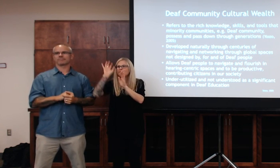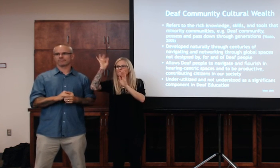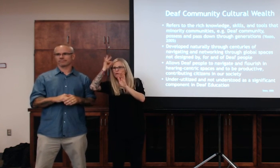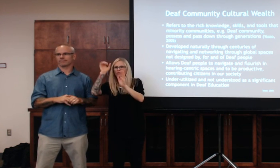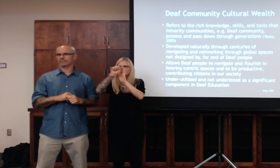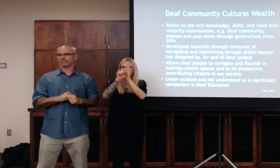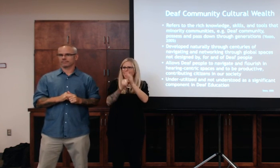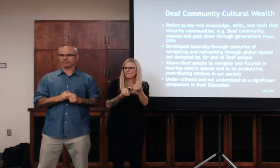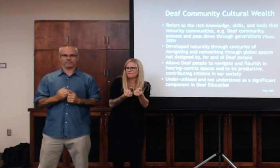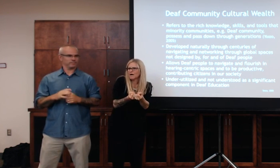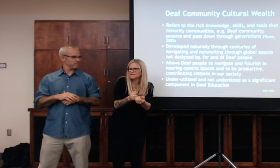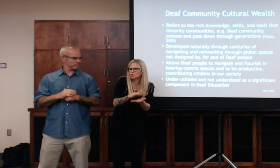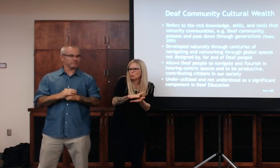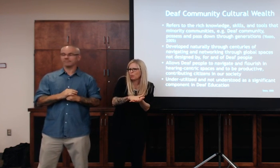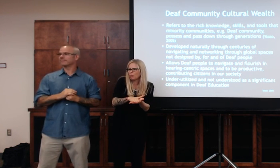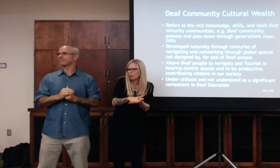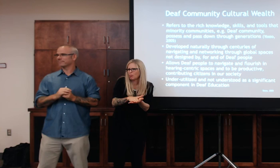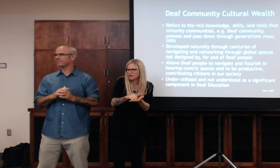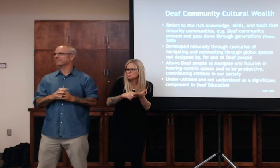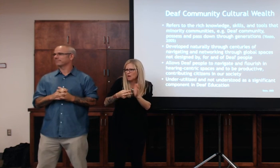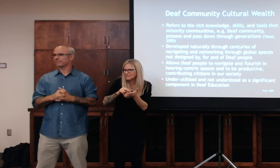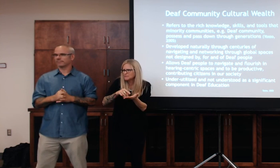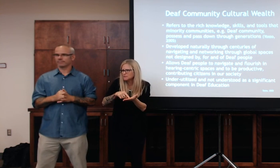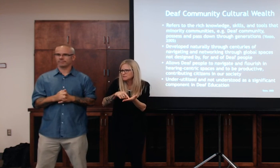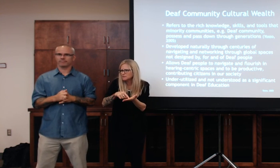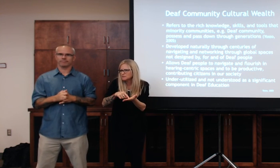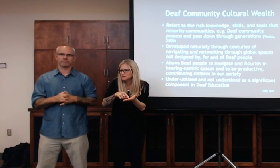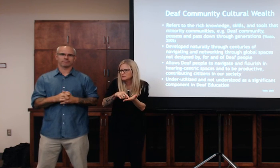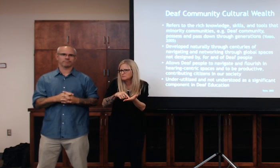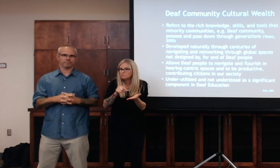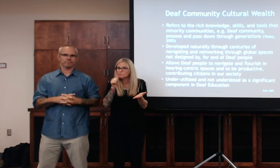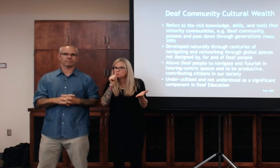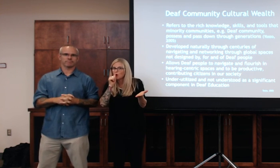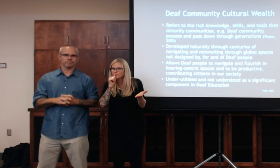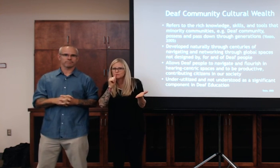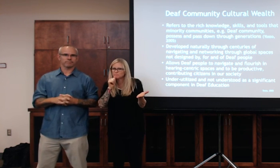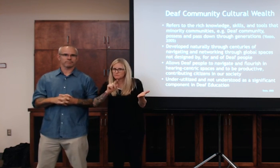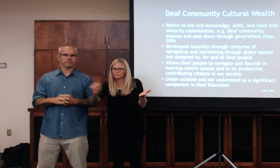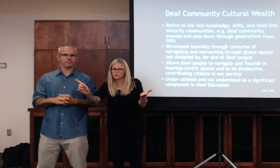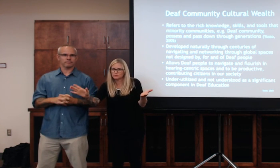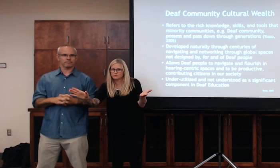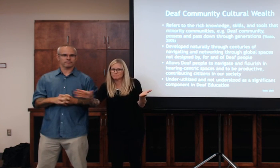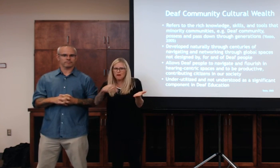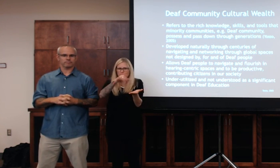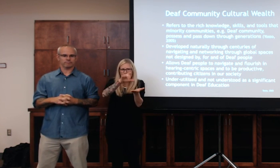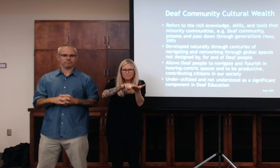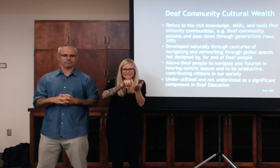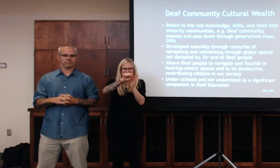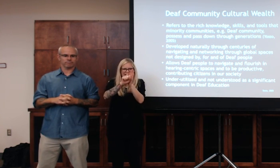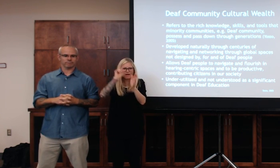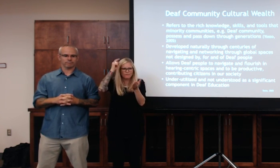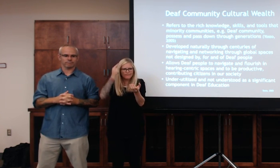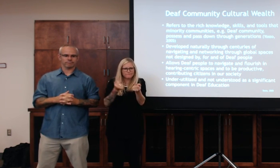federal and state funded school. That's what a public school means. It's not a private school, that's totally different. Public is a state